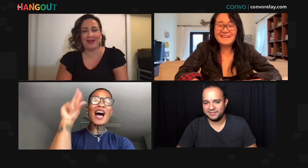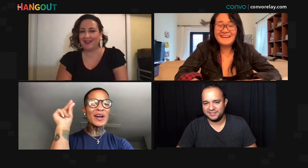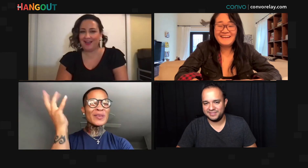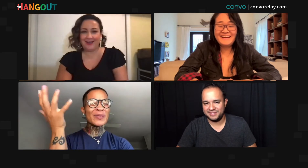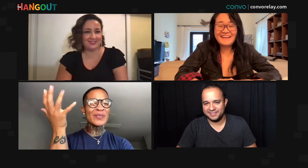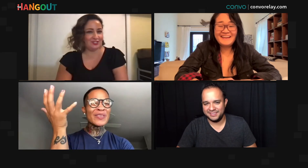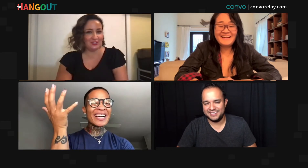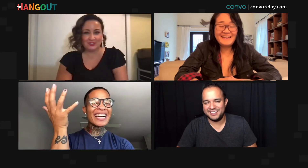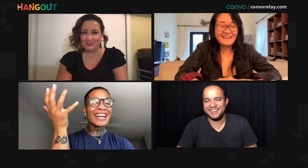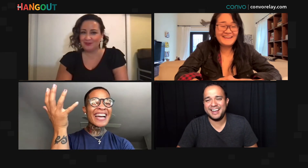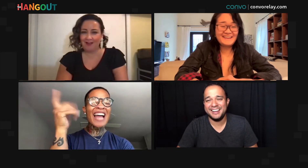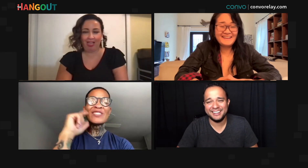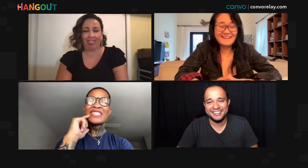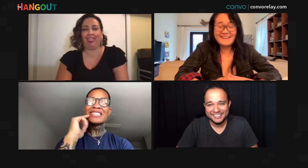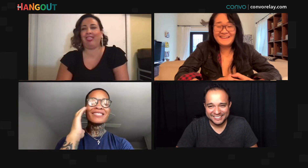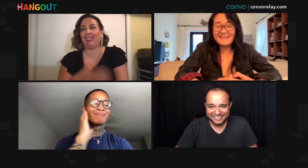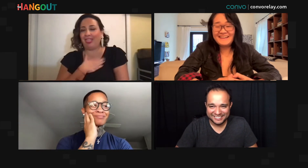thinking, "What? No." Like,